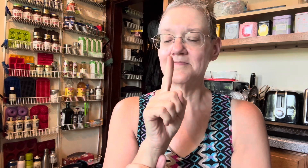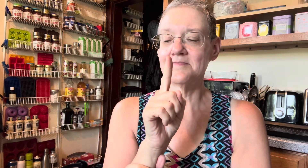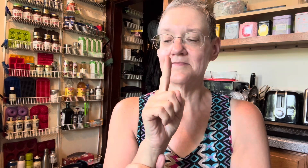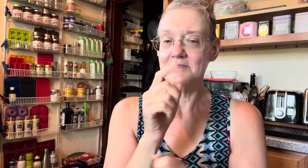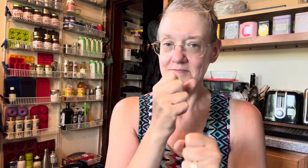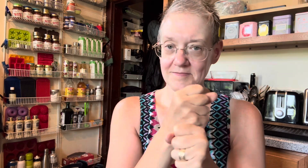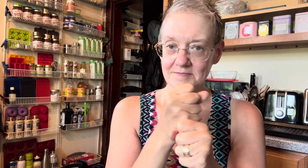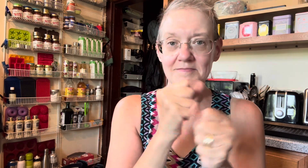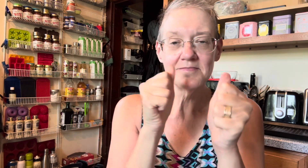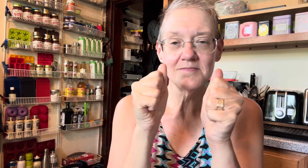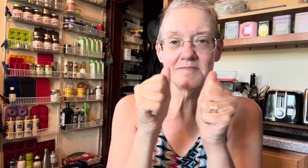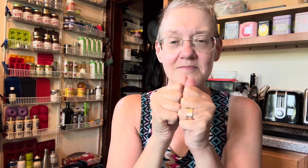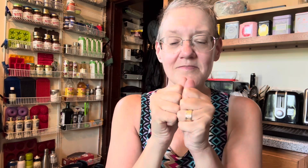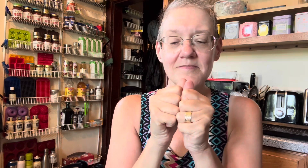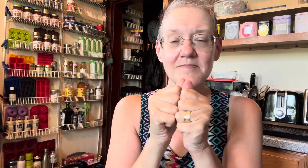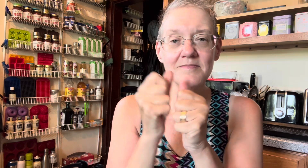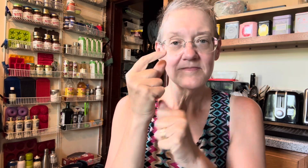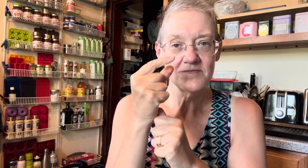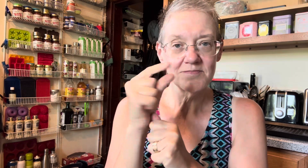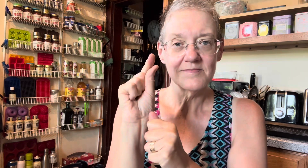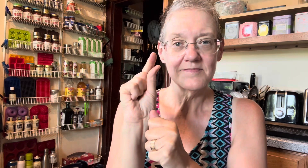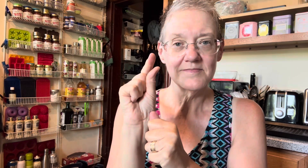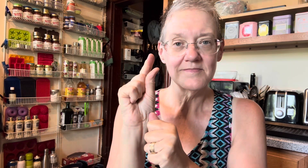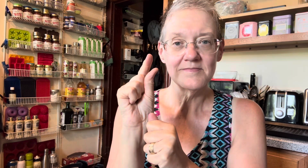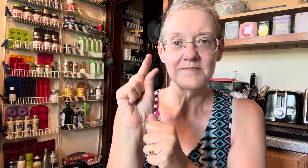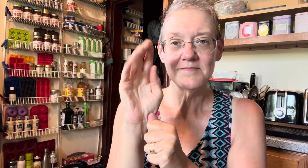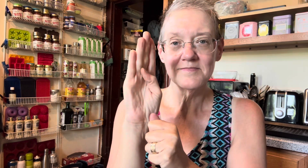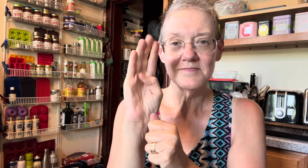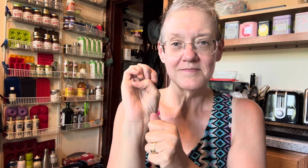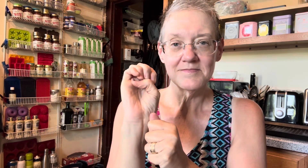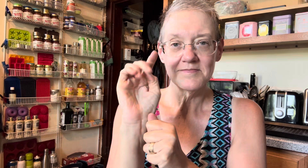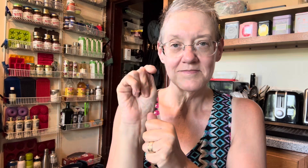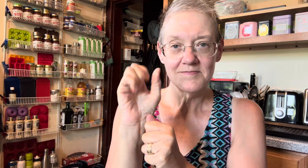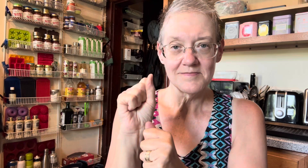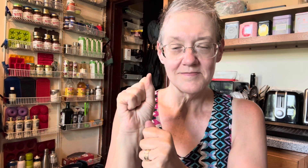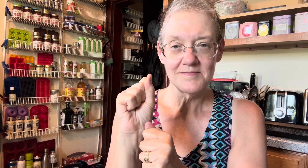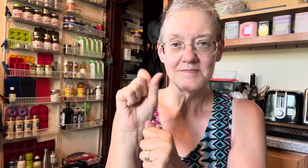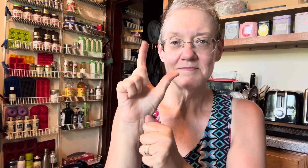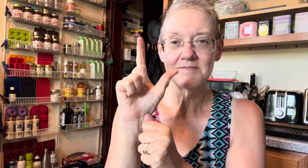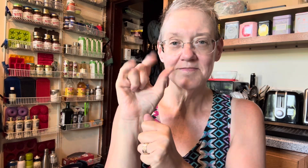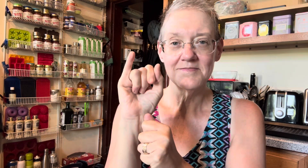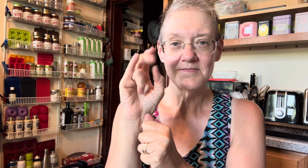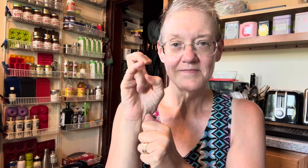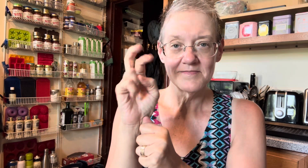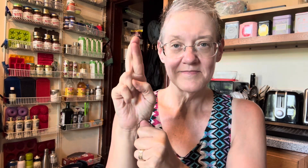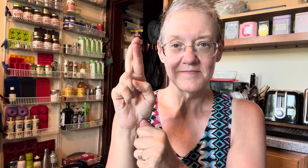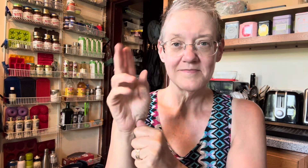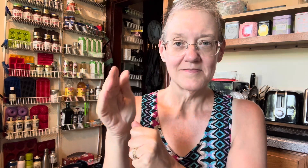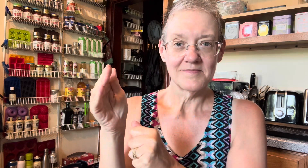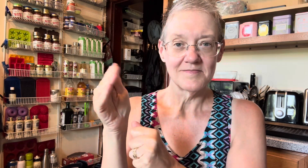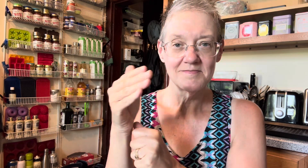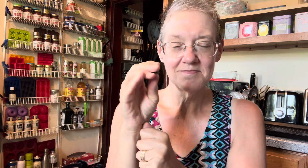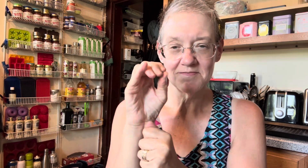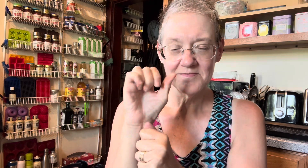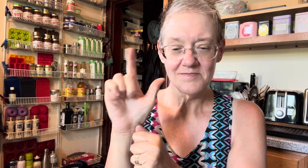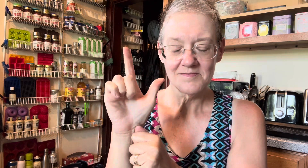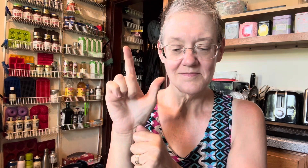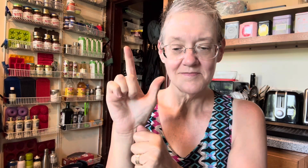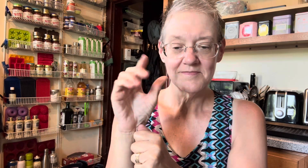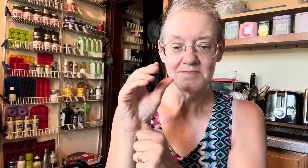milk. So I have my coffee, and then my greens, my beets, and my liver capsules